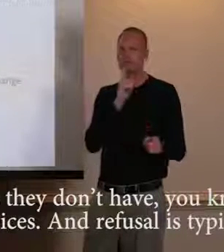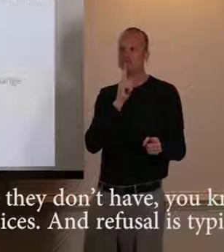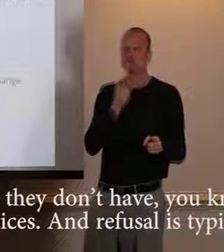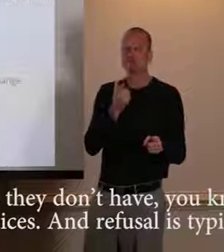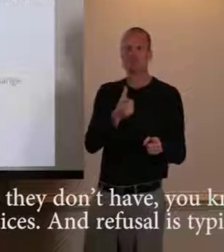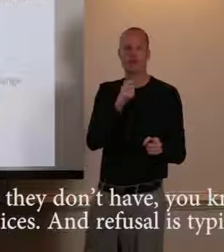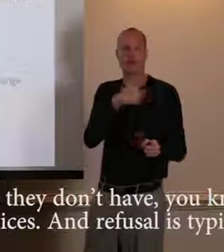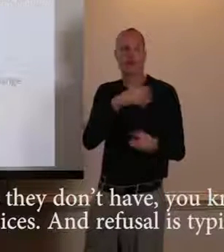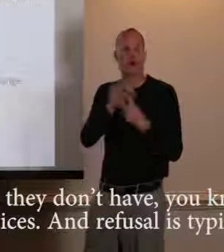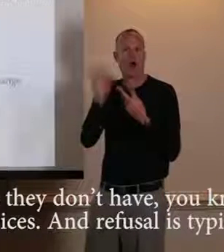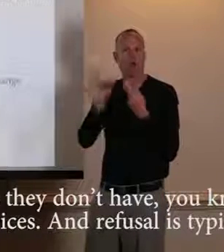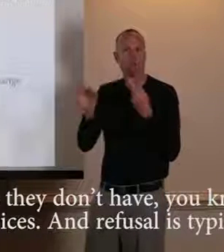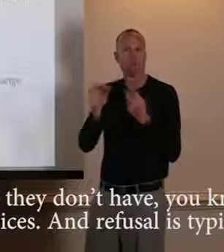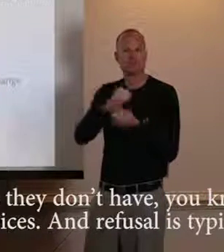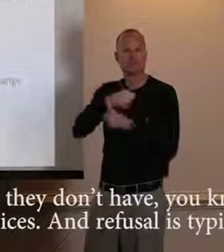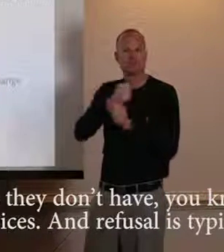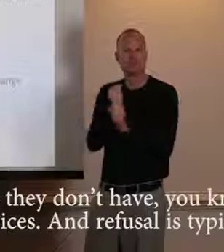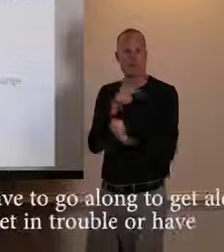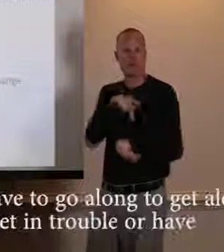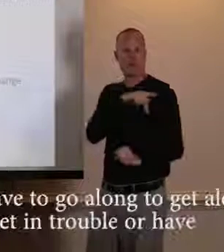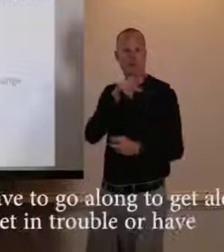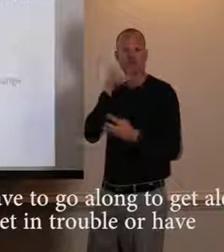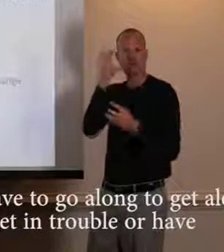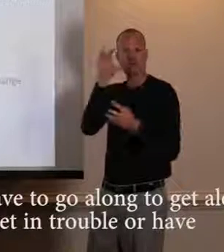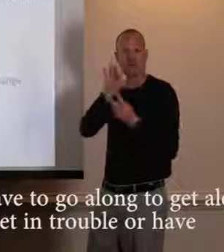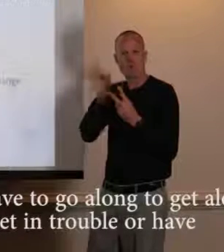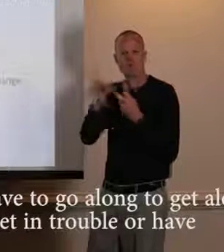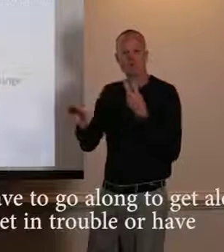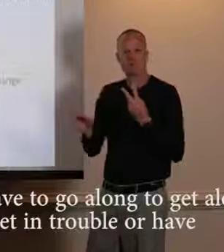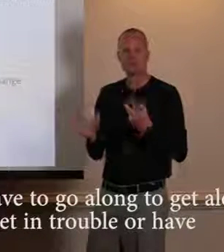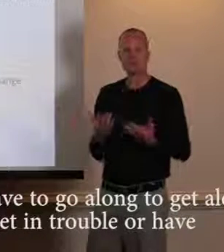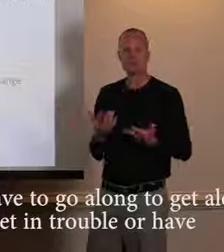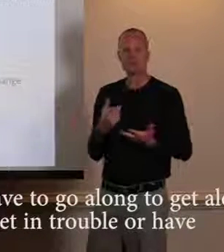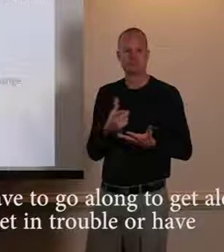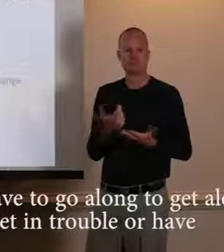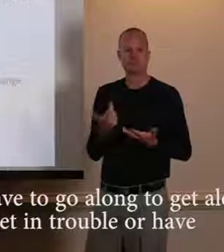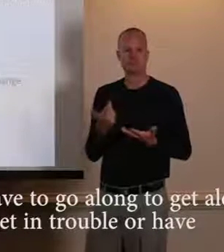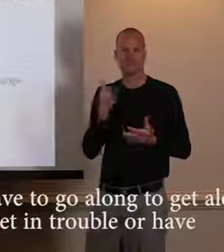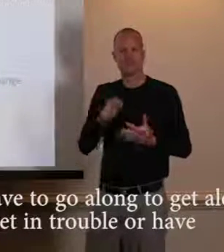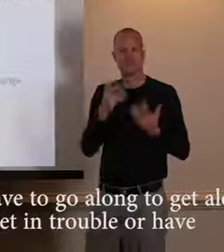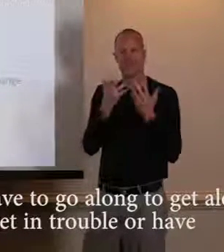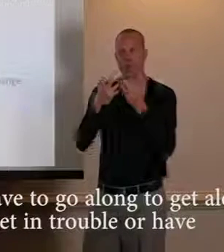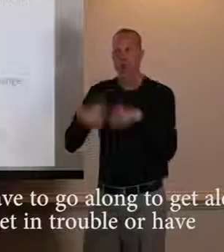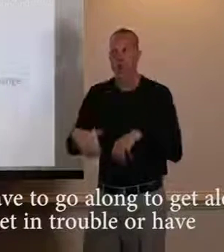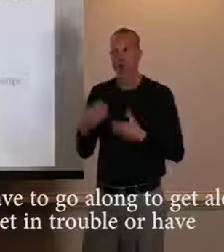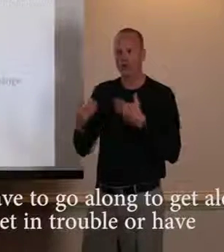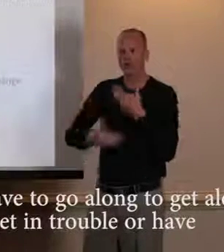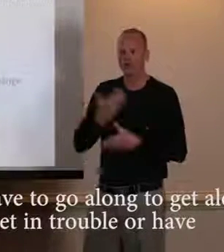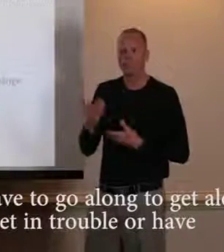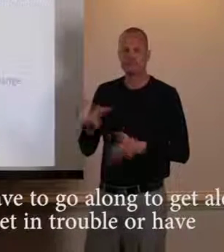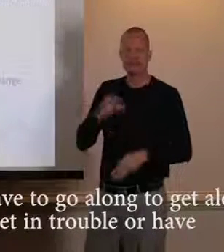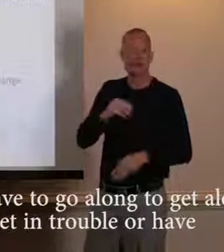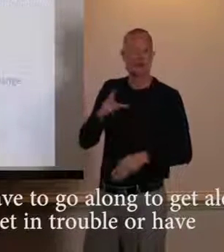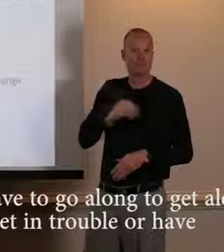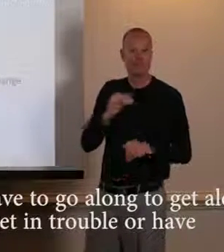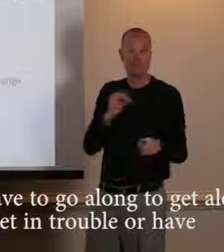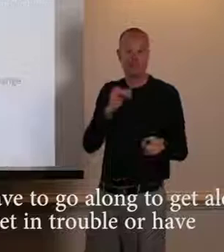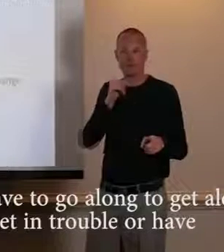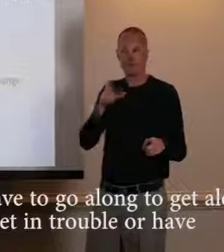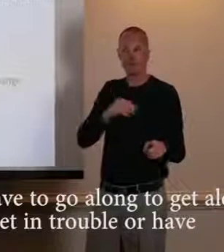choices. And refusal is typically, not accepted. They kind of have to go along to get along, because otherwise they may get in trouble